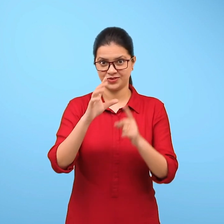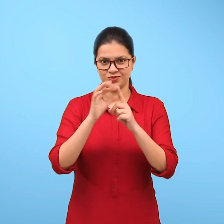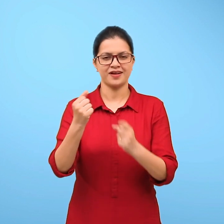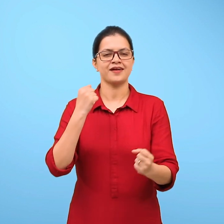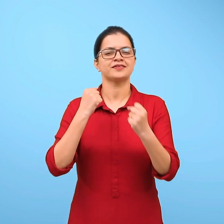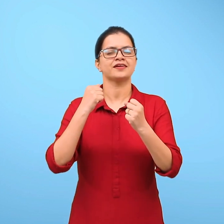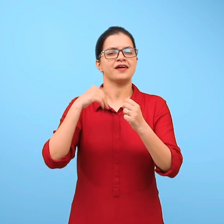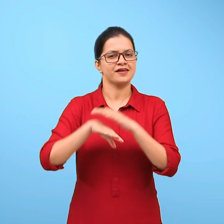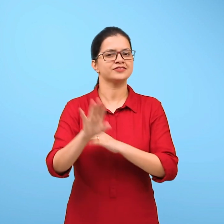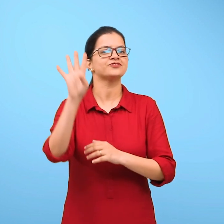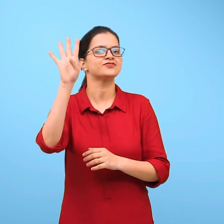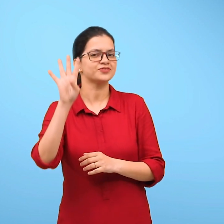Activity 4.